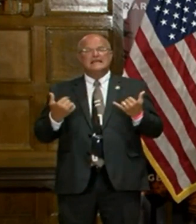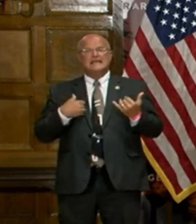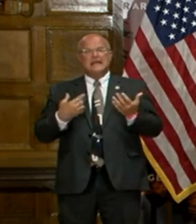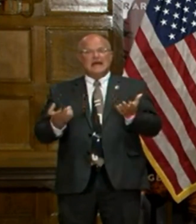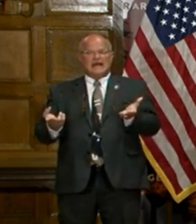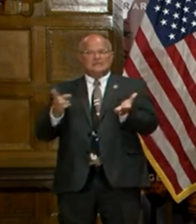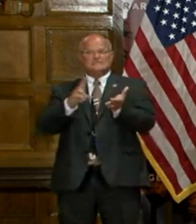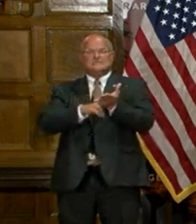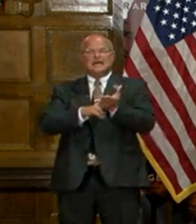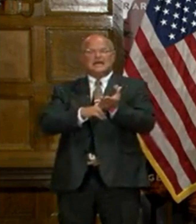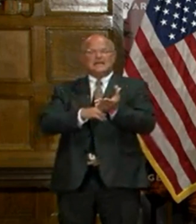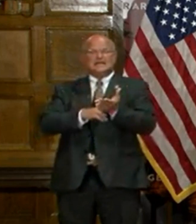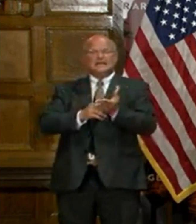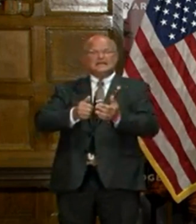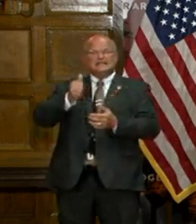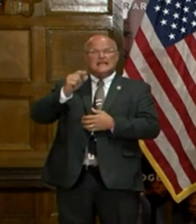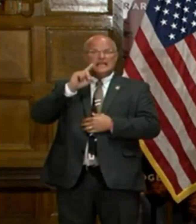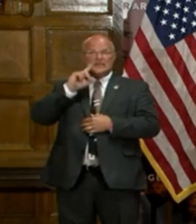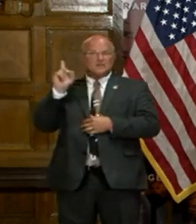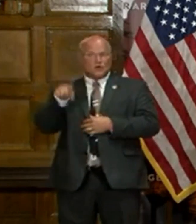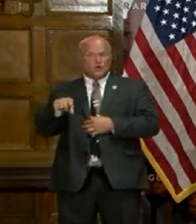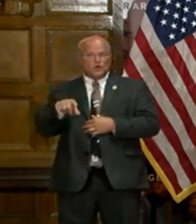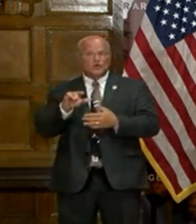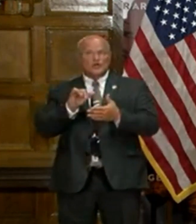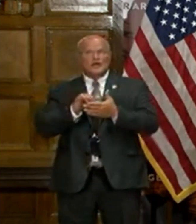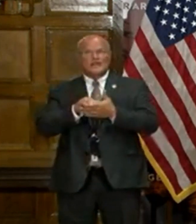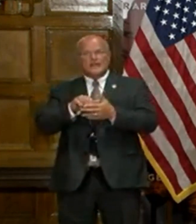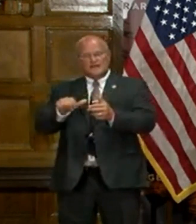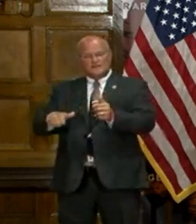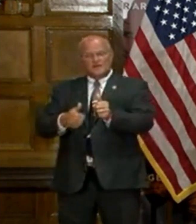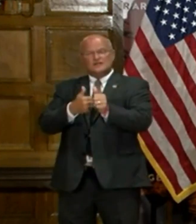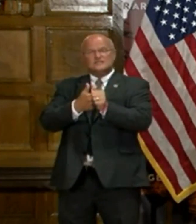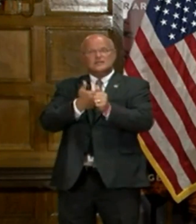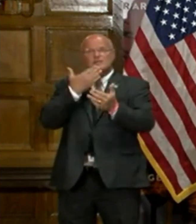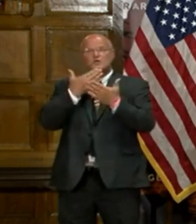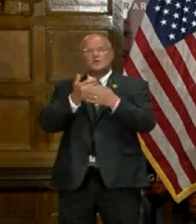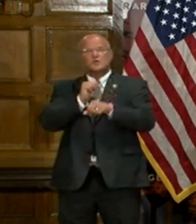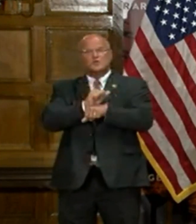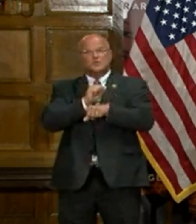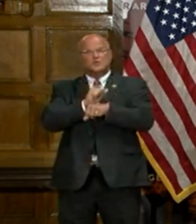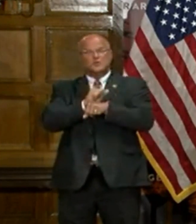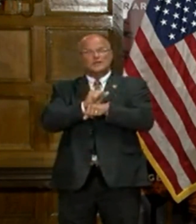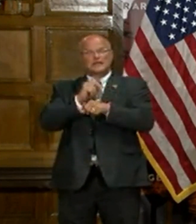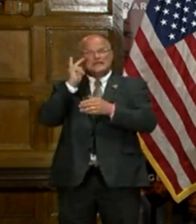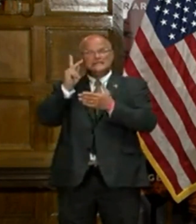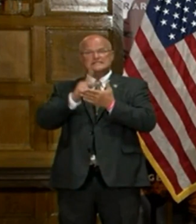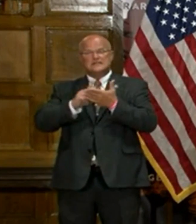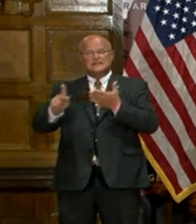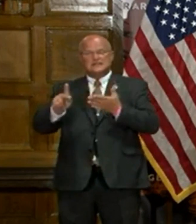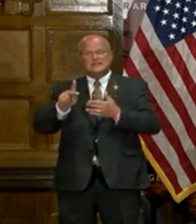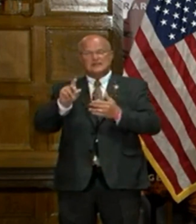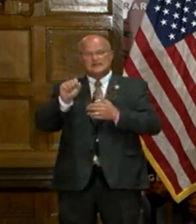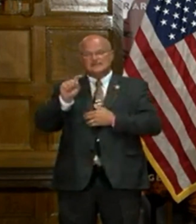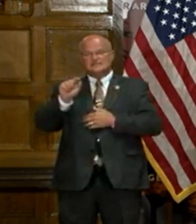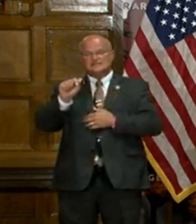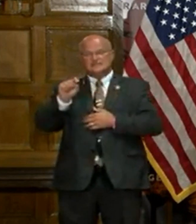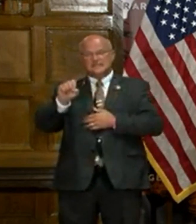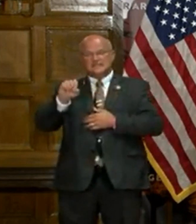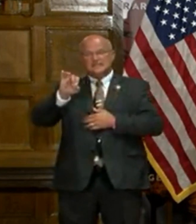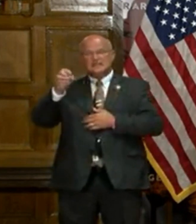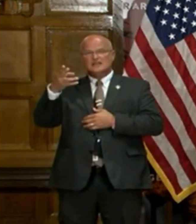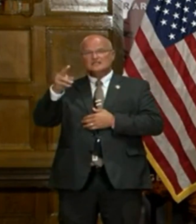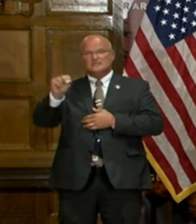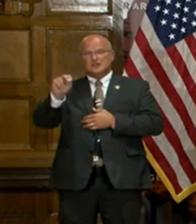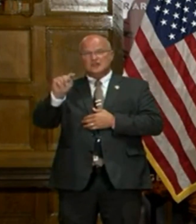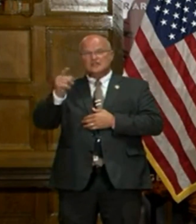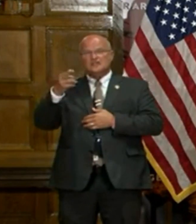signing an executive order that follows up on the good work of our Secretary of State, John Thurston, and